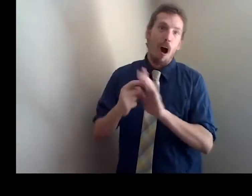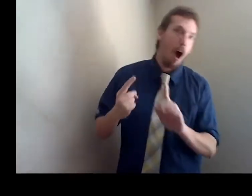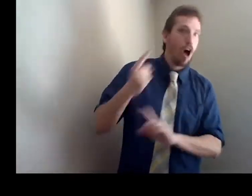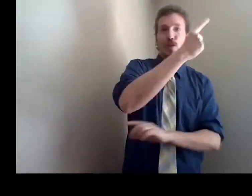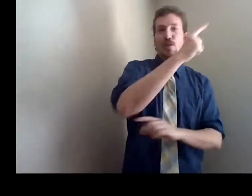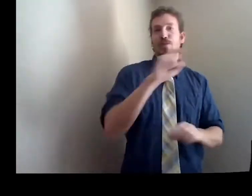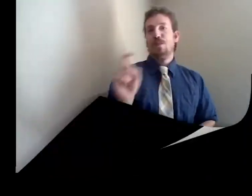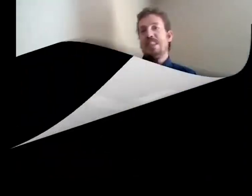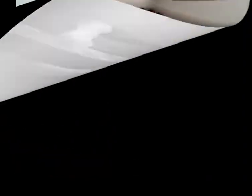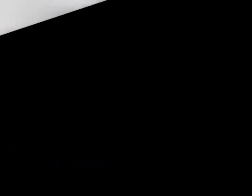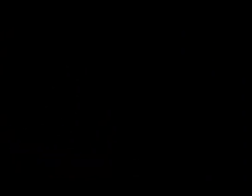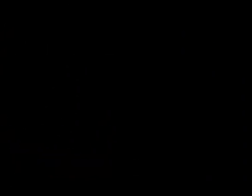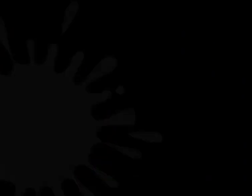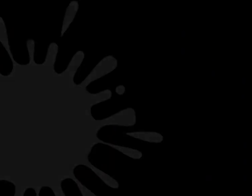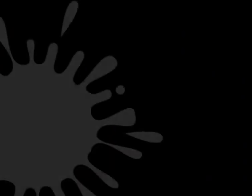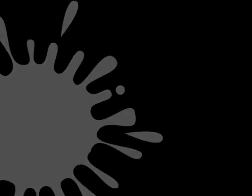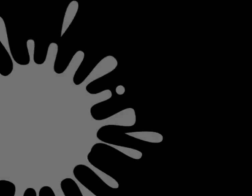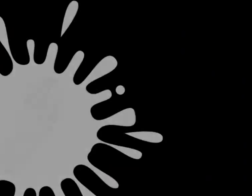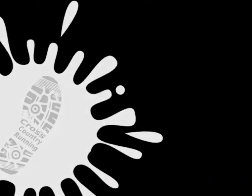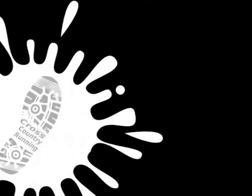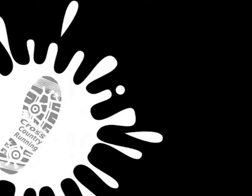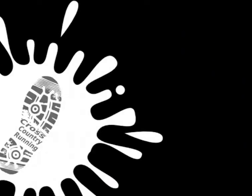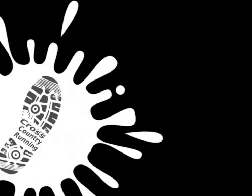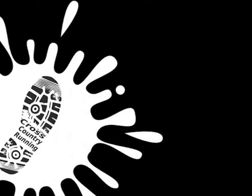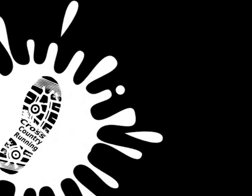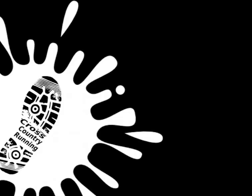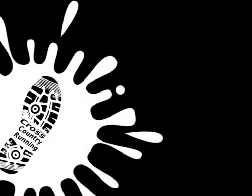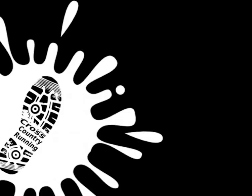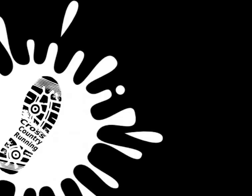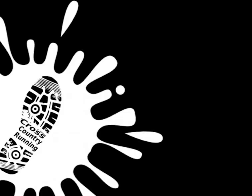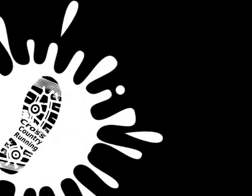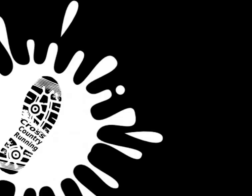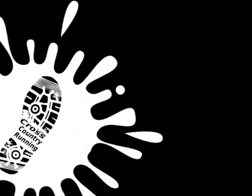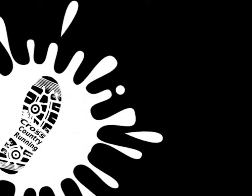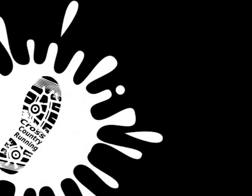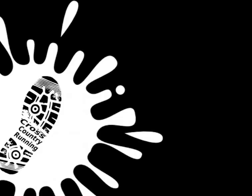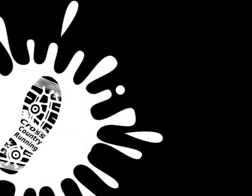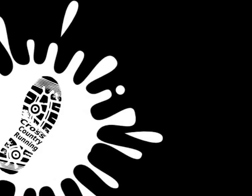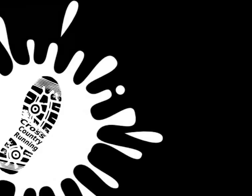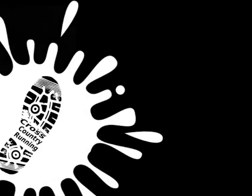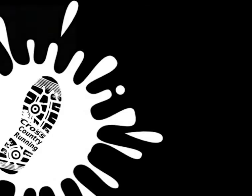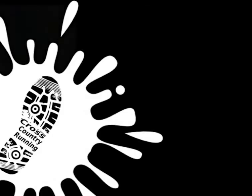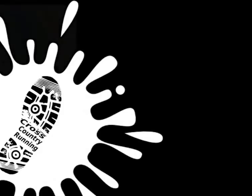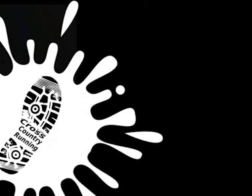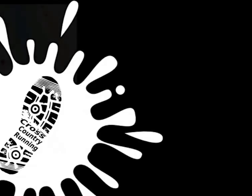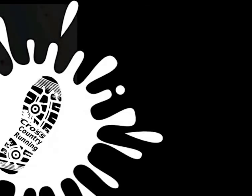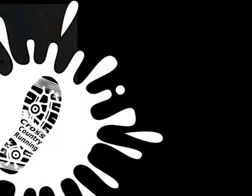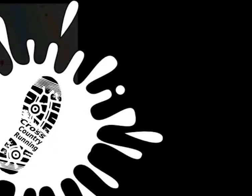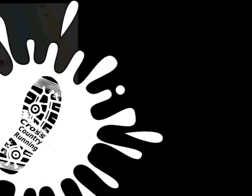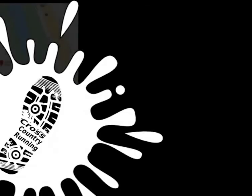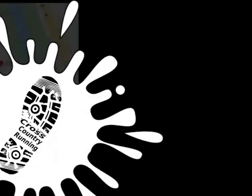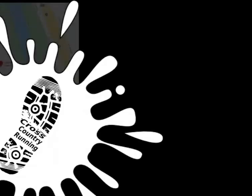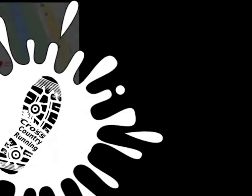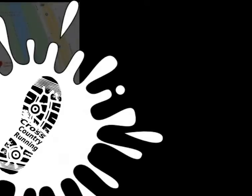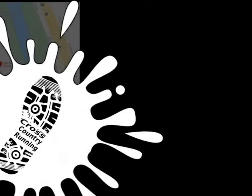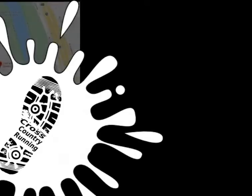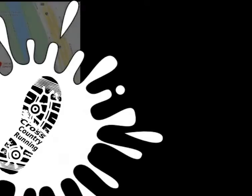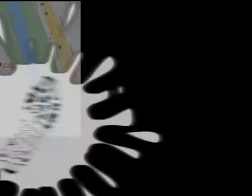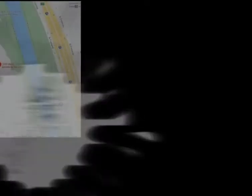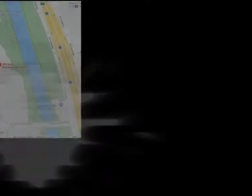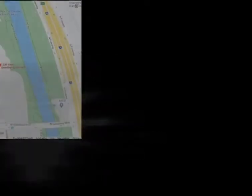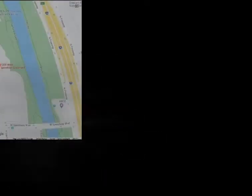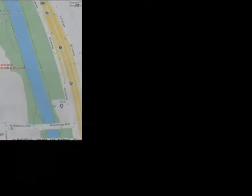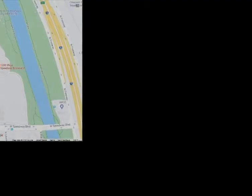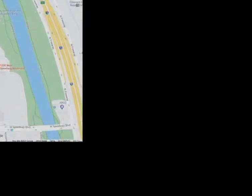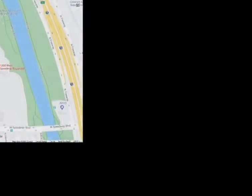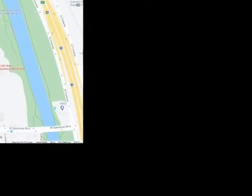in Rio Rico. This was to qualify for state in Phoenix. A white paint splat